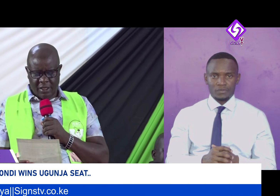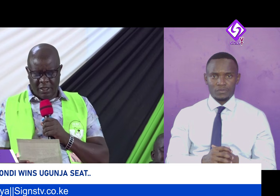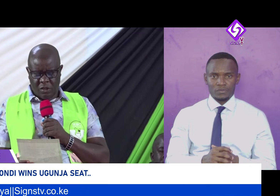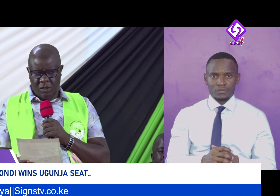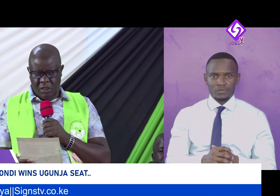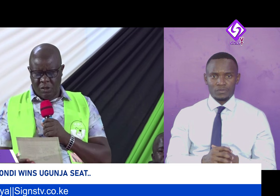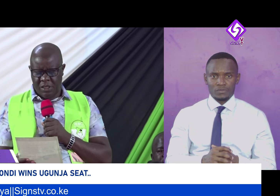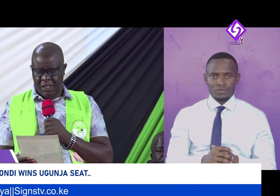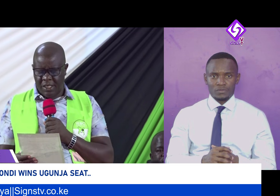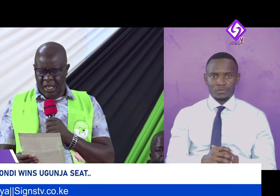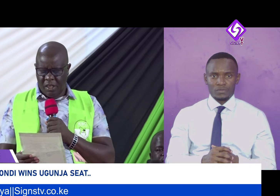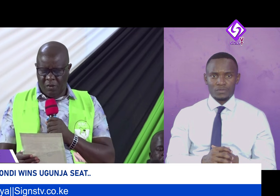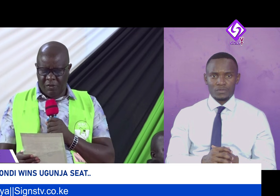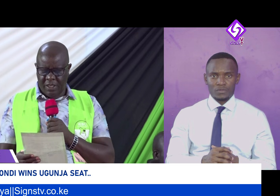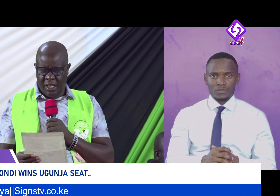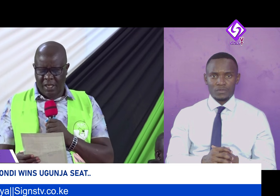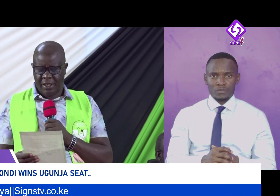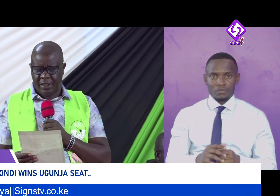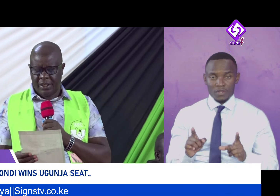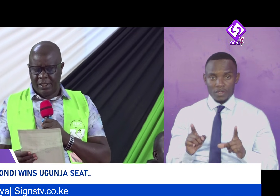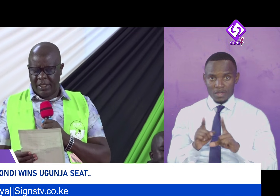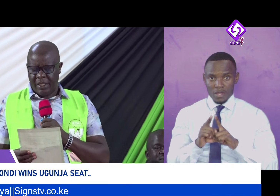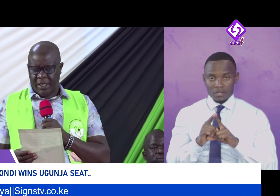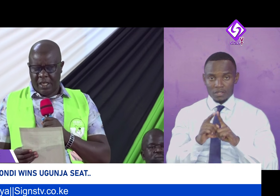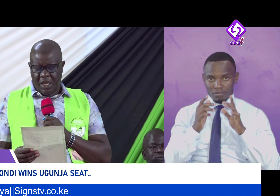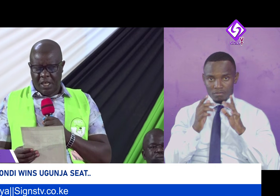As the constituency returning officer,